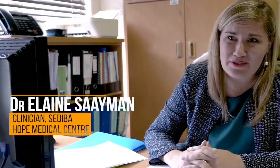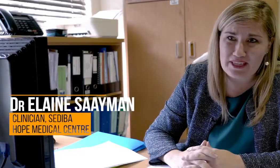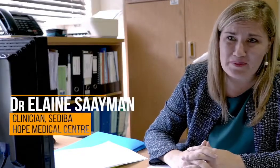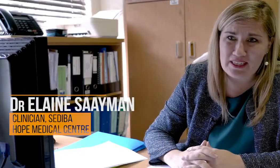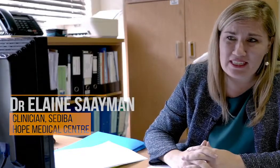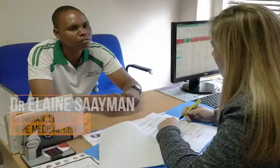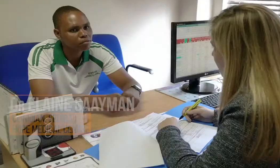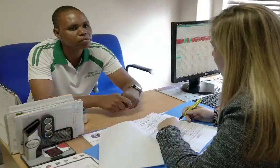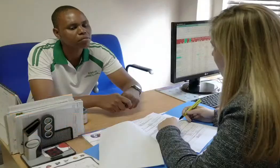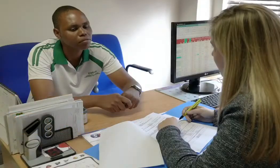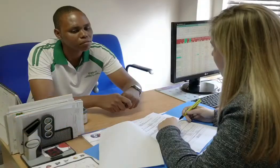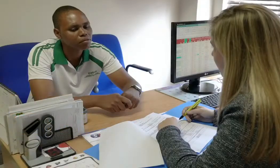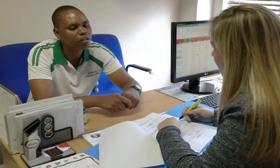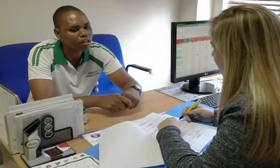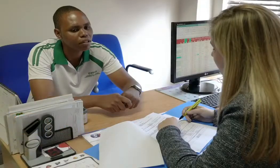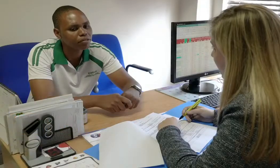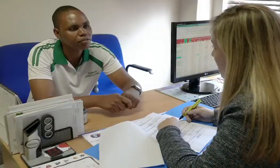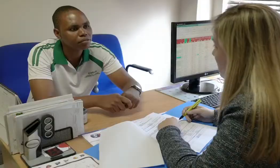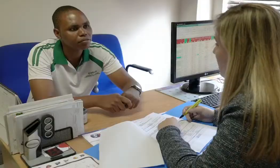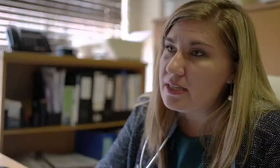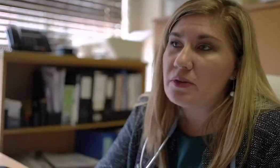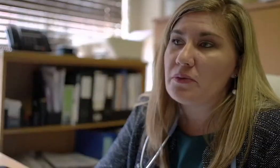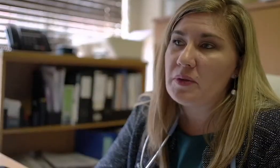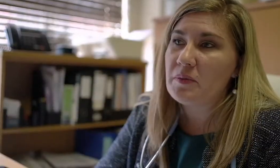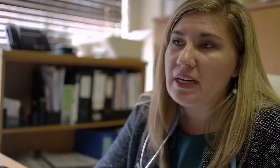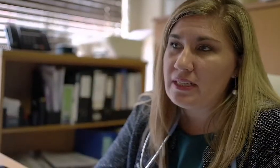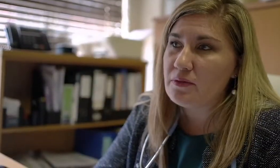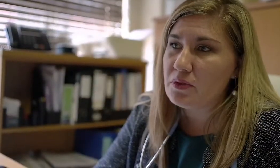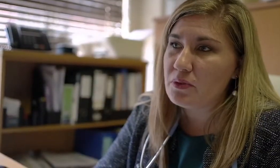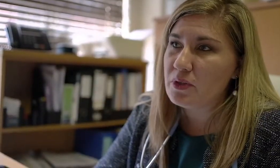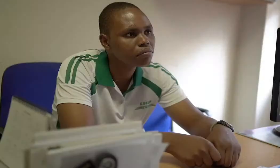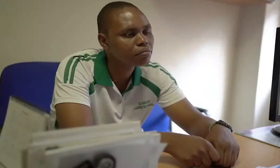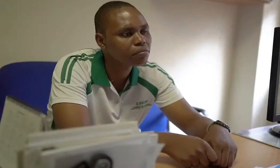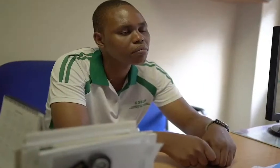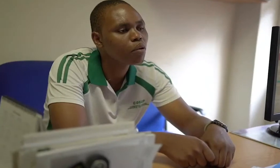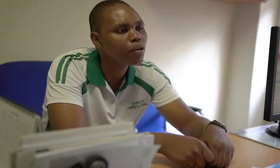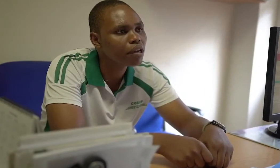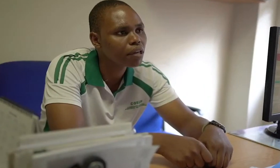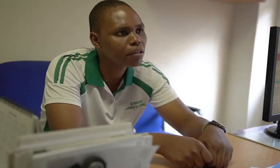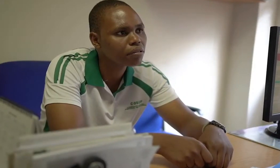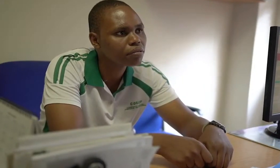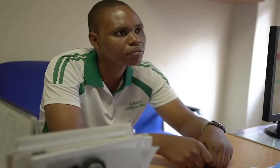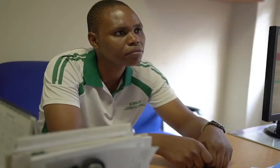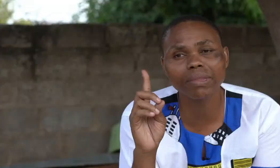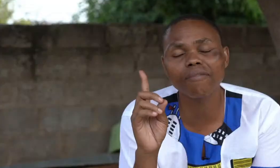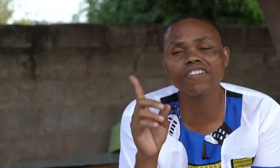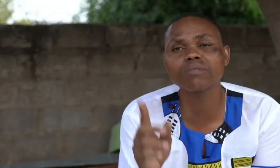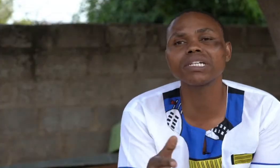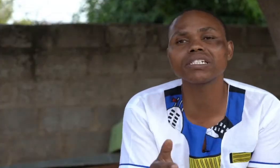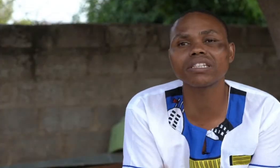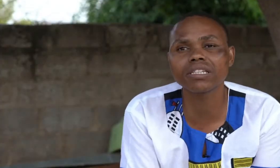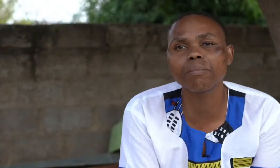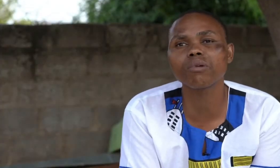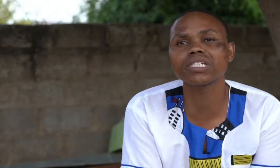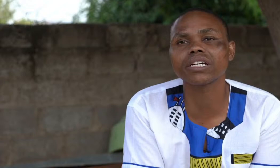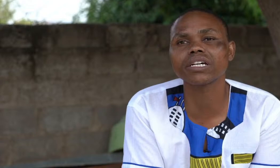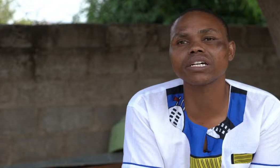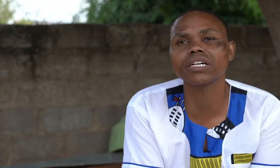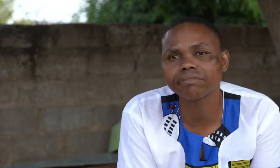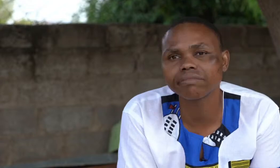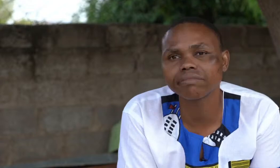to treatment. It started in January, and then I was patient 0. I'm the first patient in the